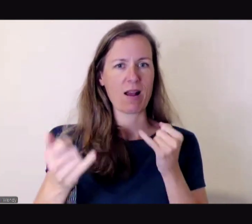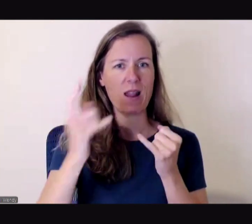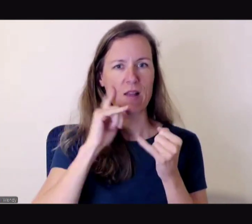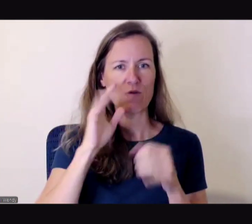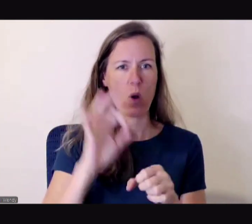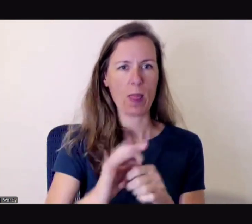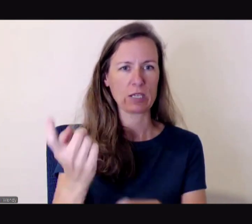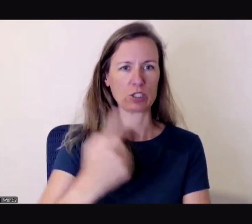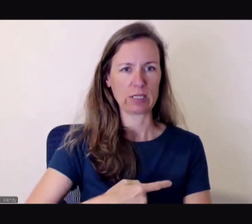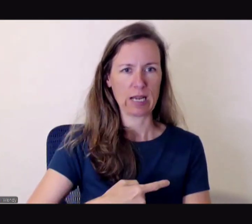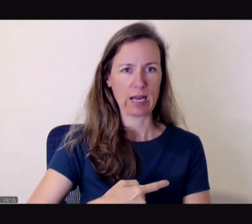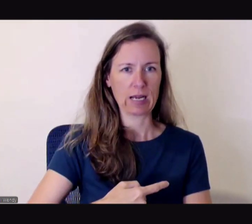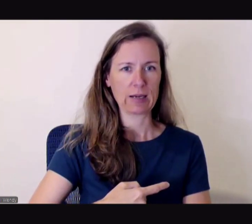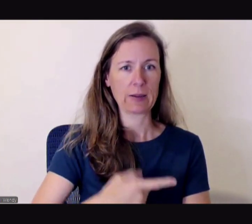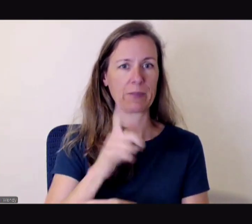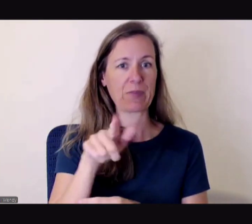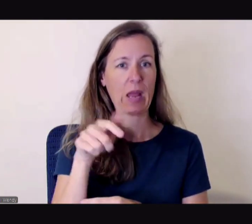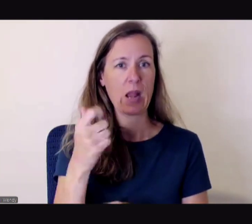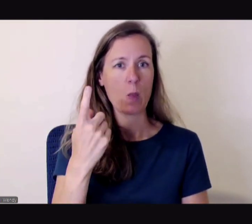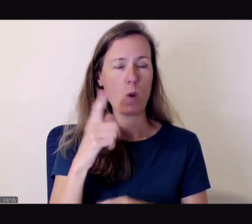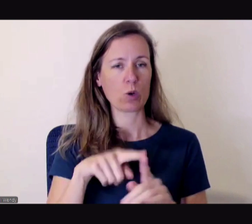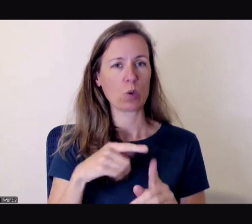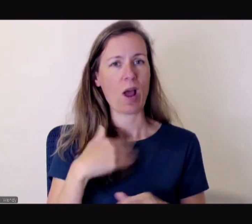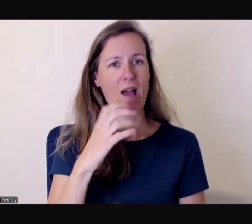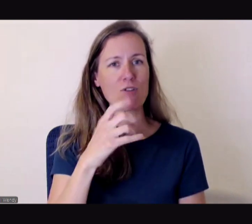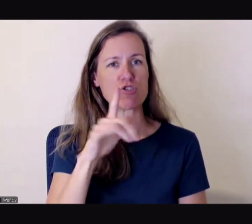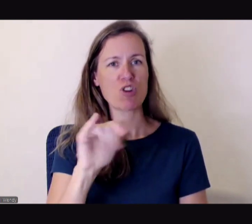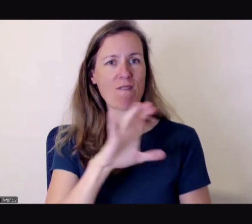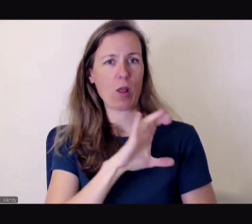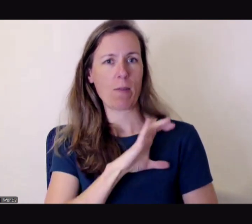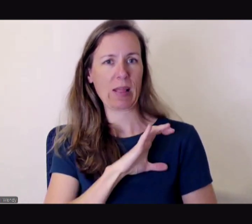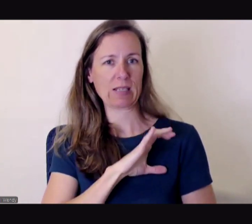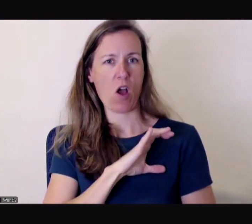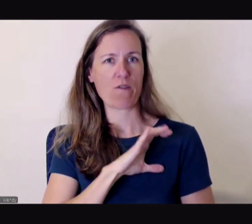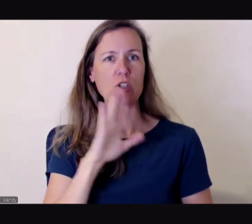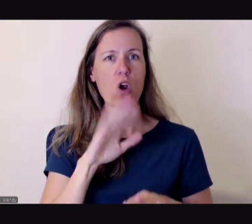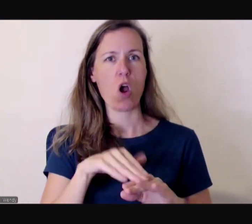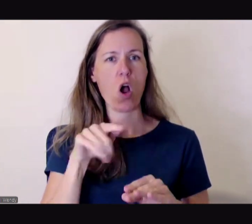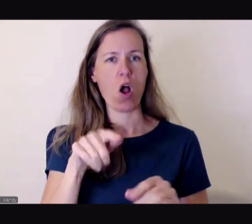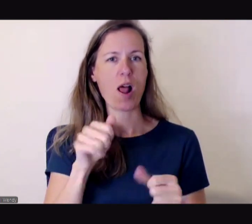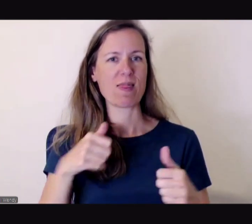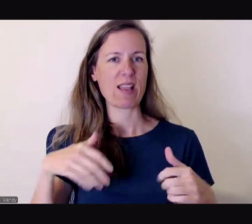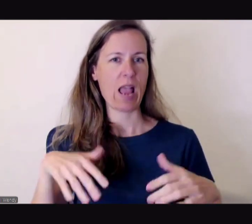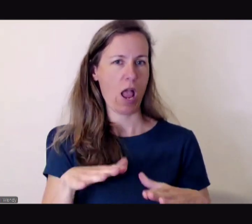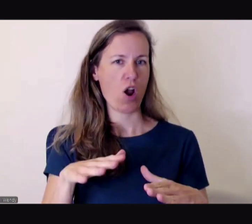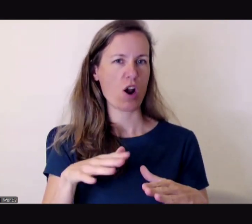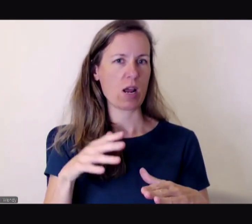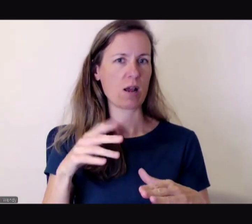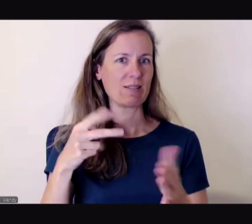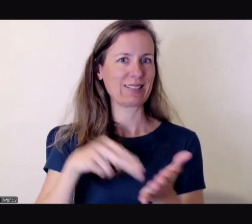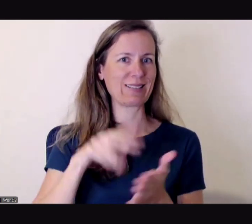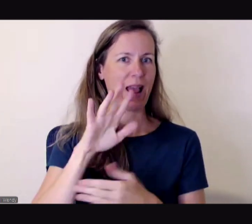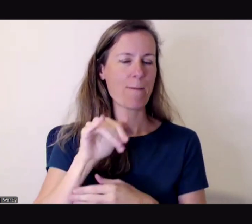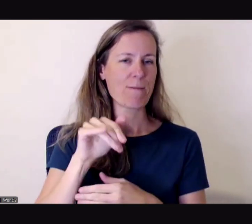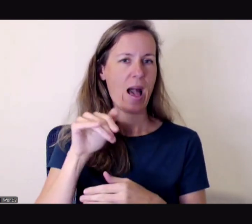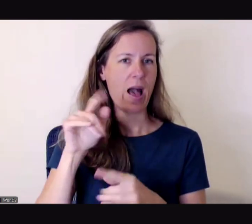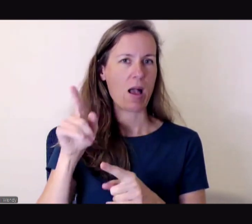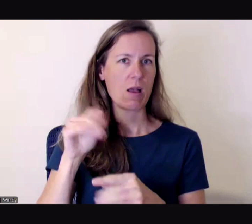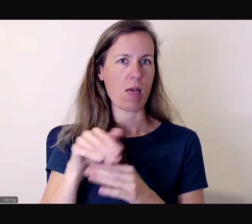police officer on premises, on standby in the police station for the entirety of Election Day and